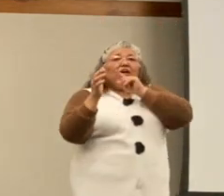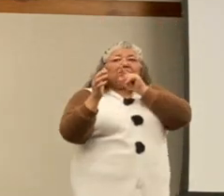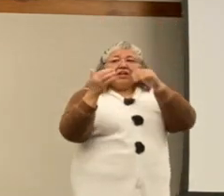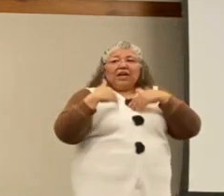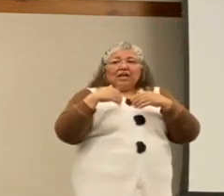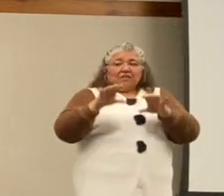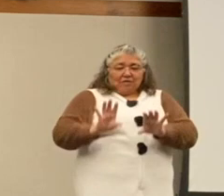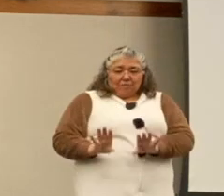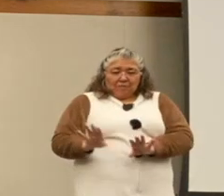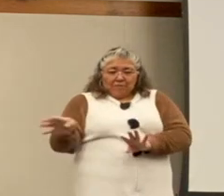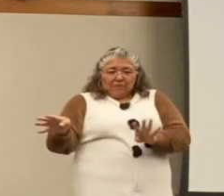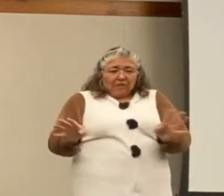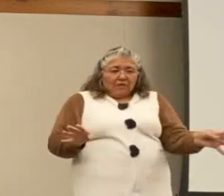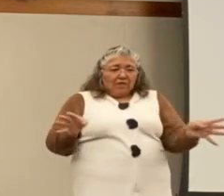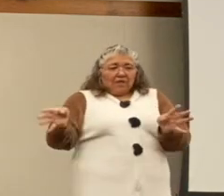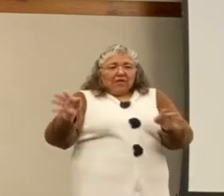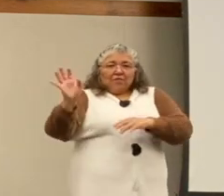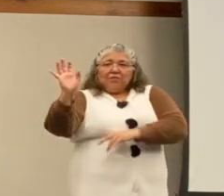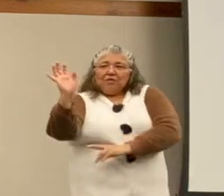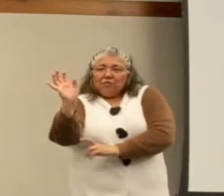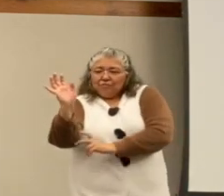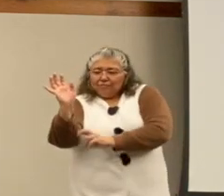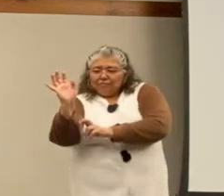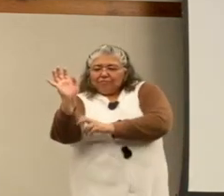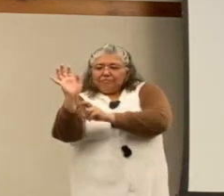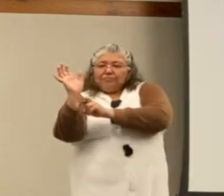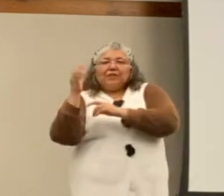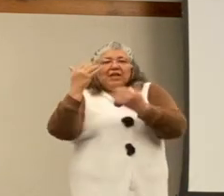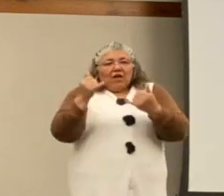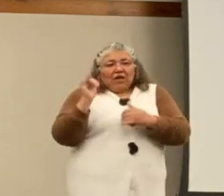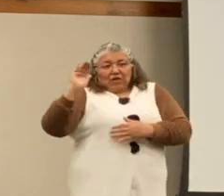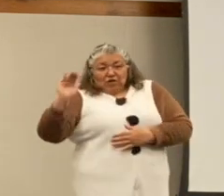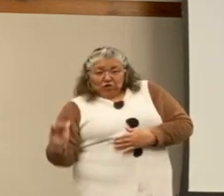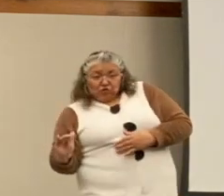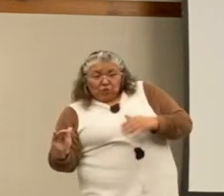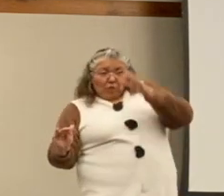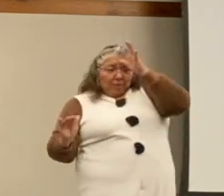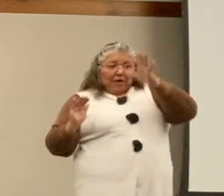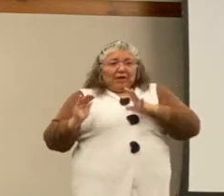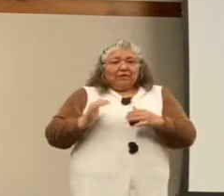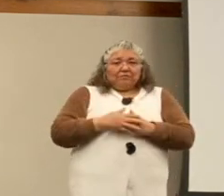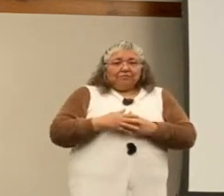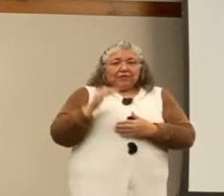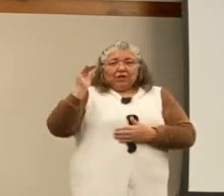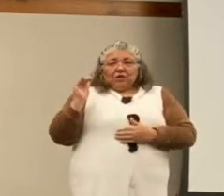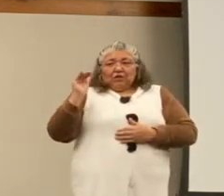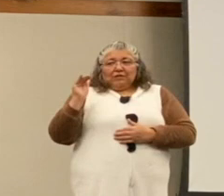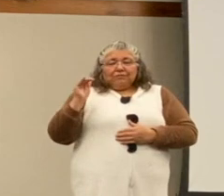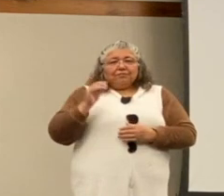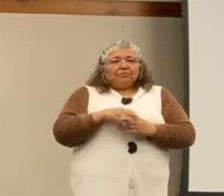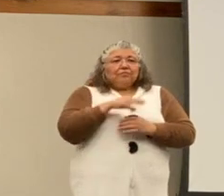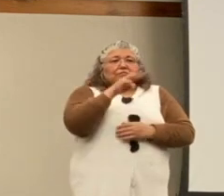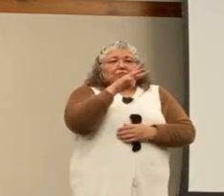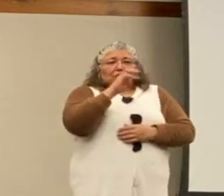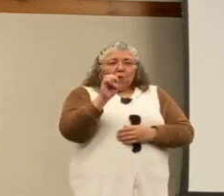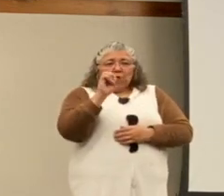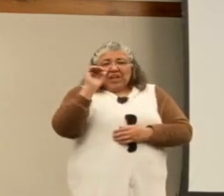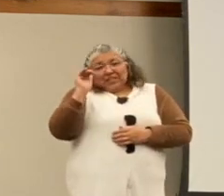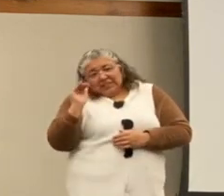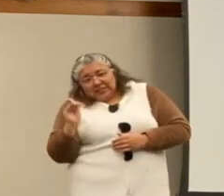low limbs. Now you got to remember, he is a short man. A wee little